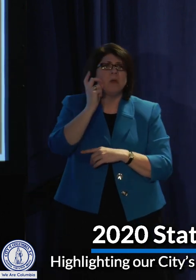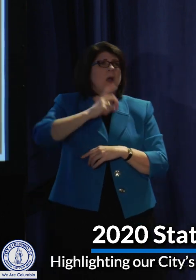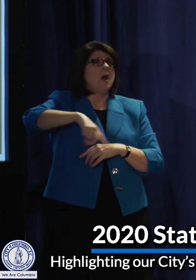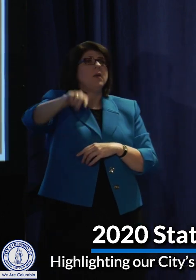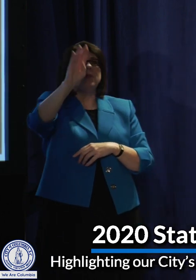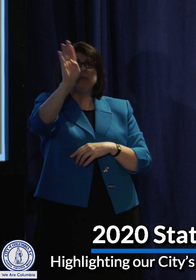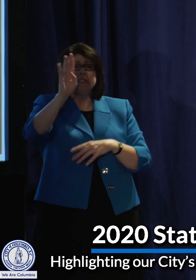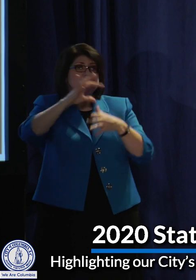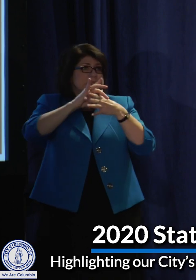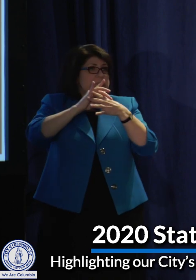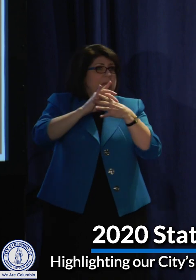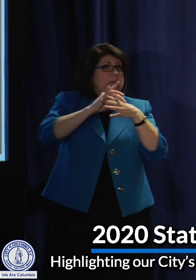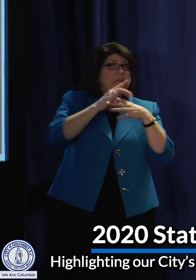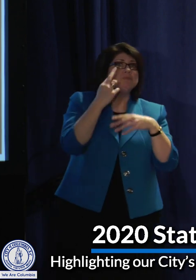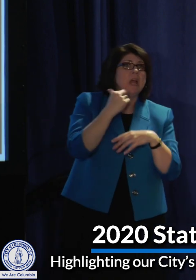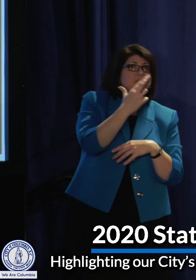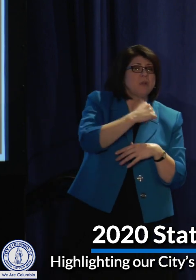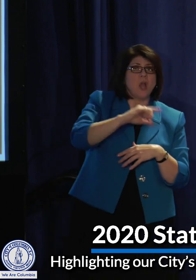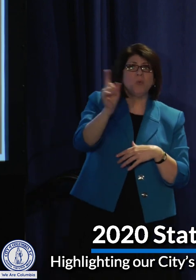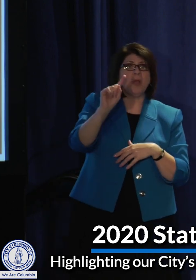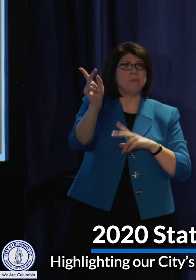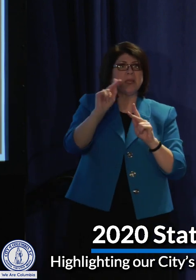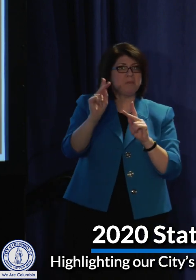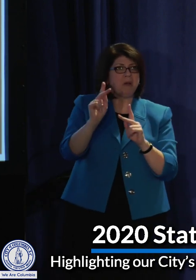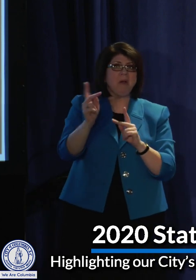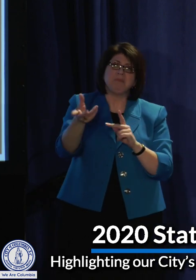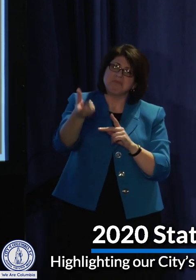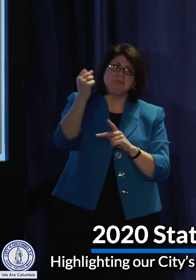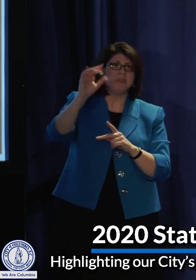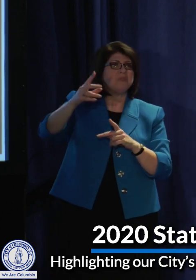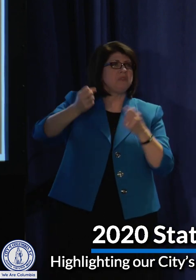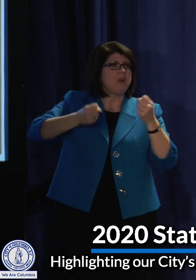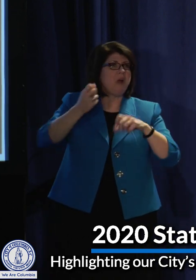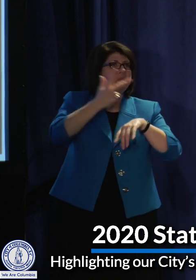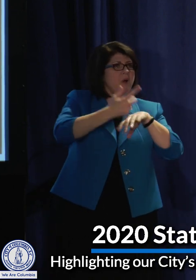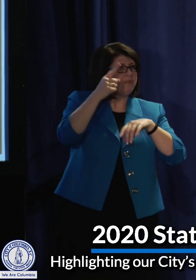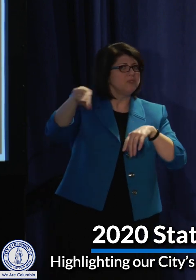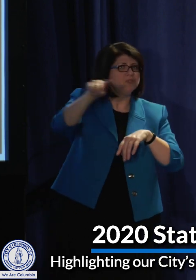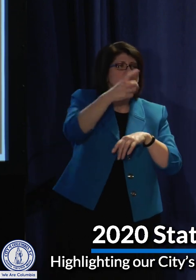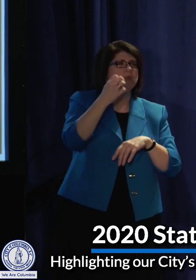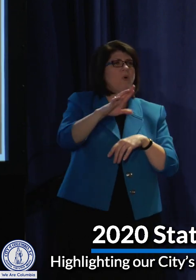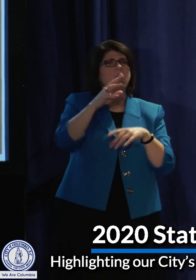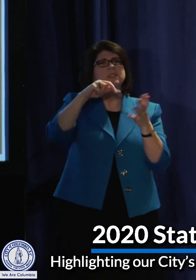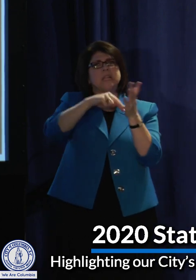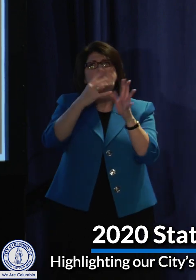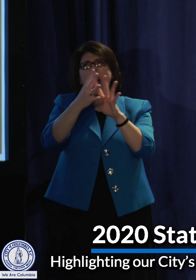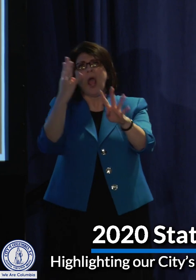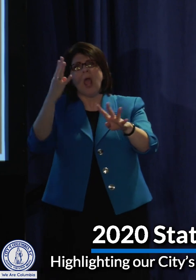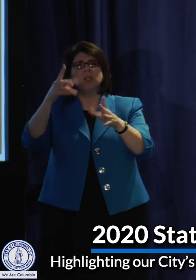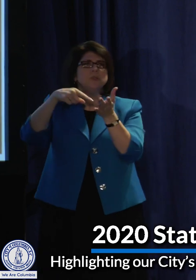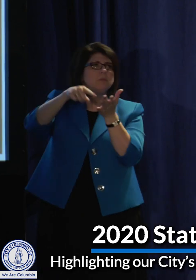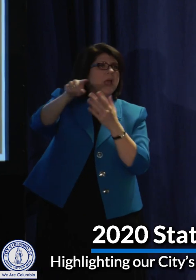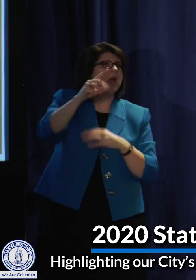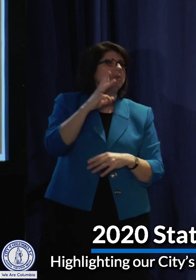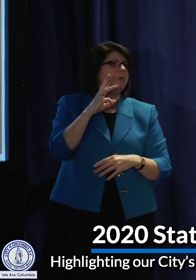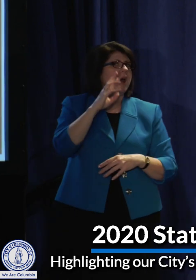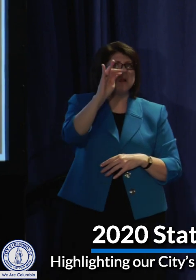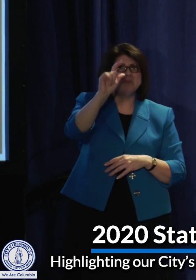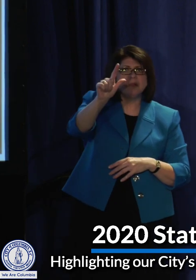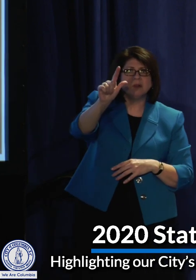Brazilian steakhouse where the attendant is parking your car, or the water department where you're standing in line to pay your